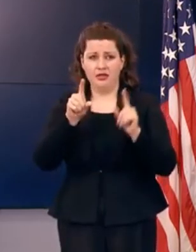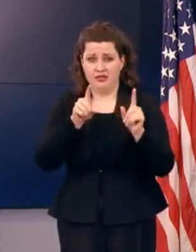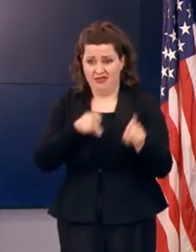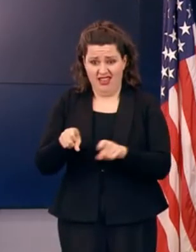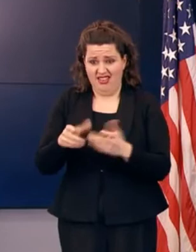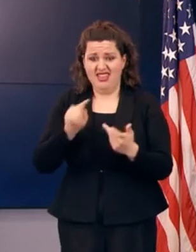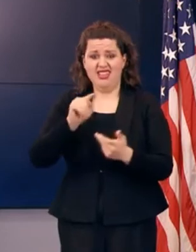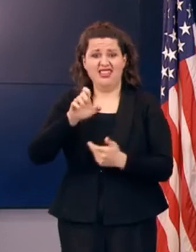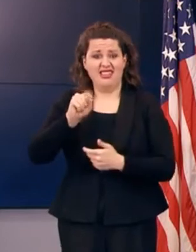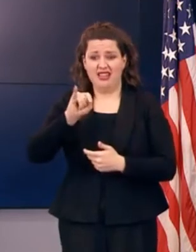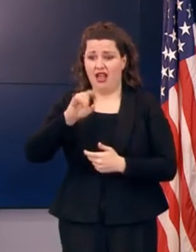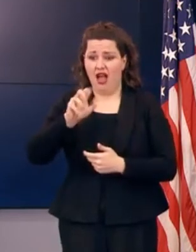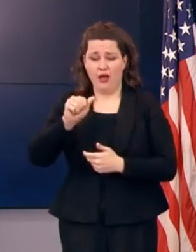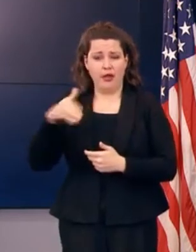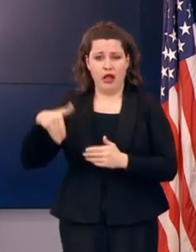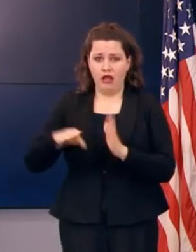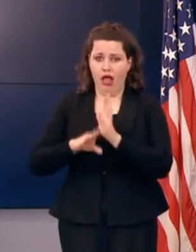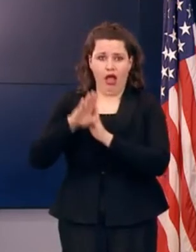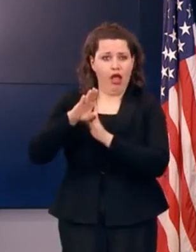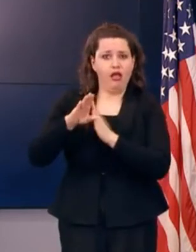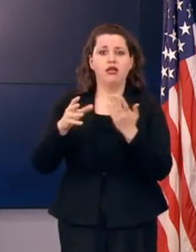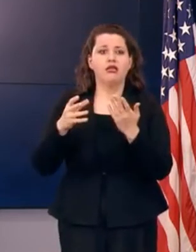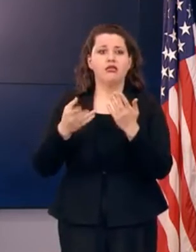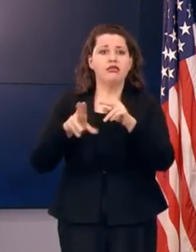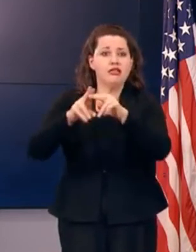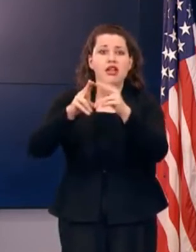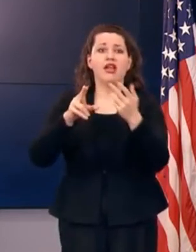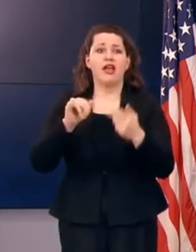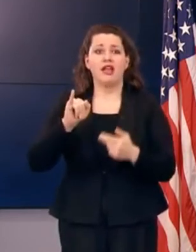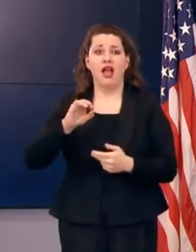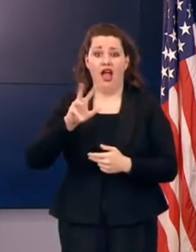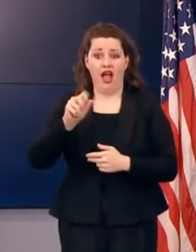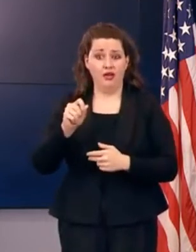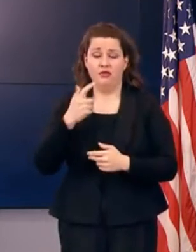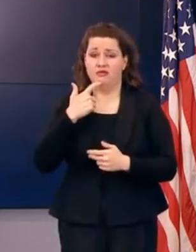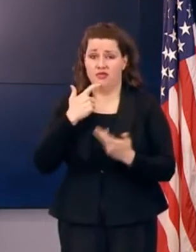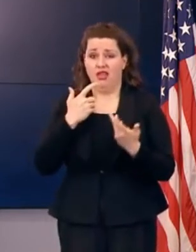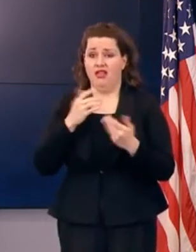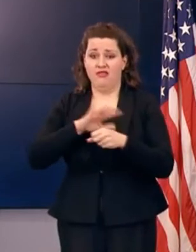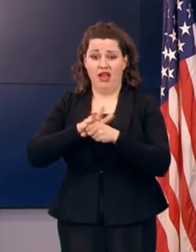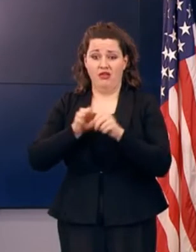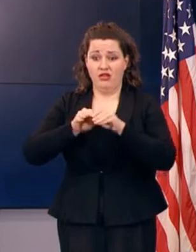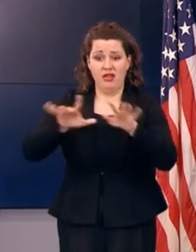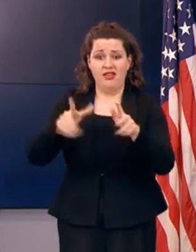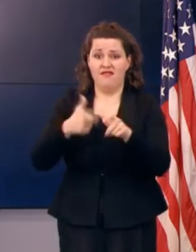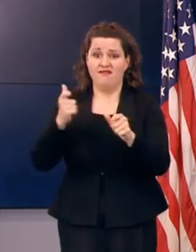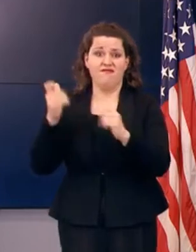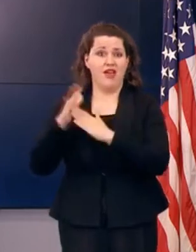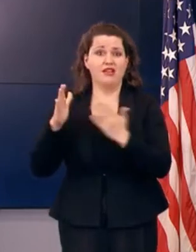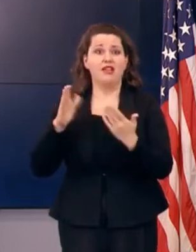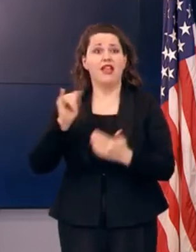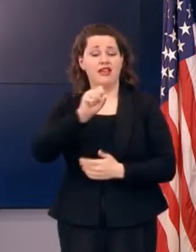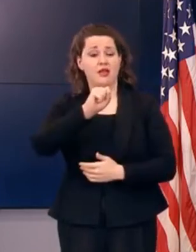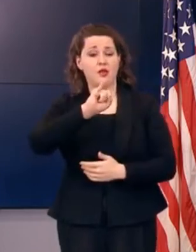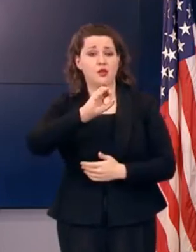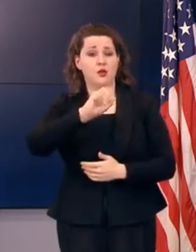Iowa hasn't ramped up yet, and Iowa is one of the states where the virus is spreading the fastest, including some of the communities like Sioux City that